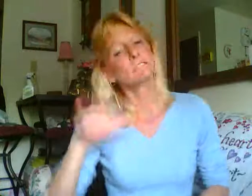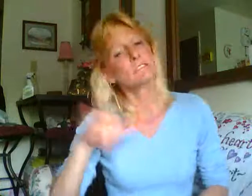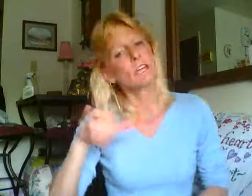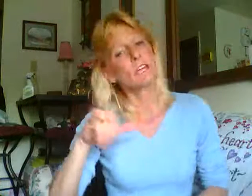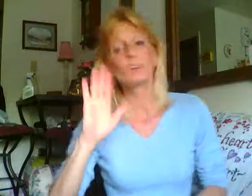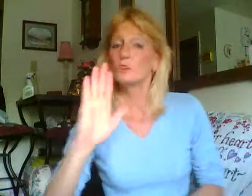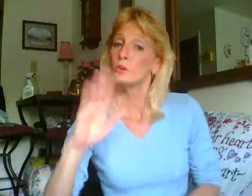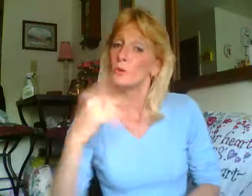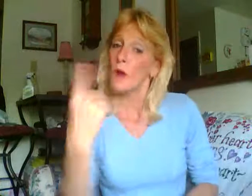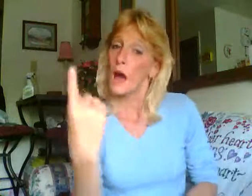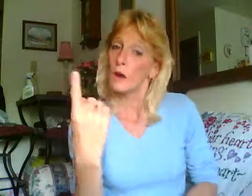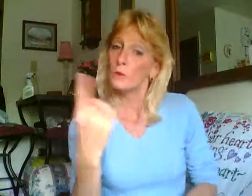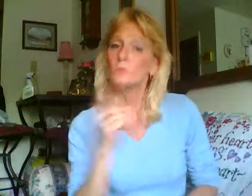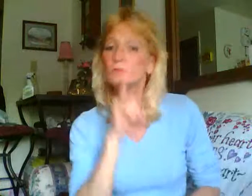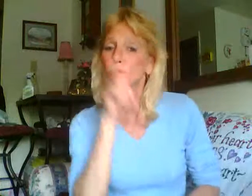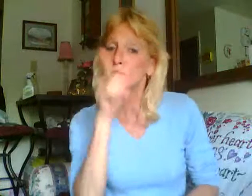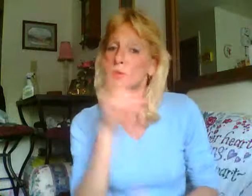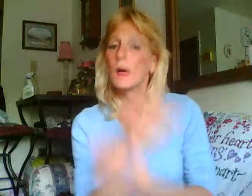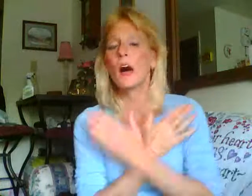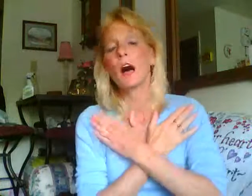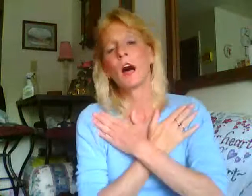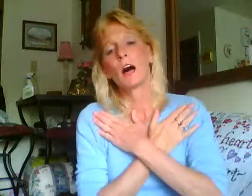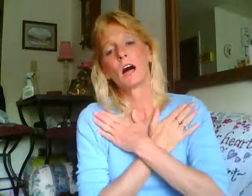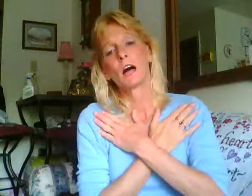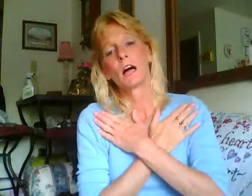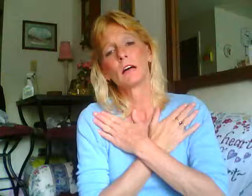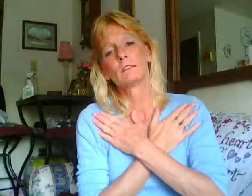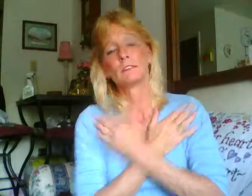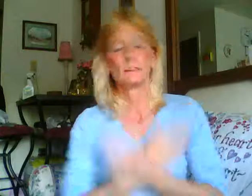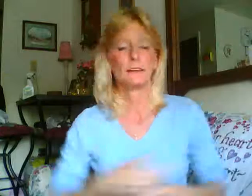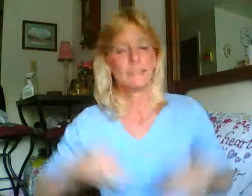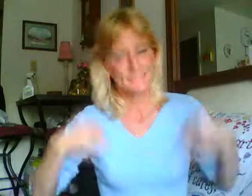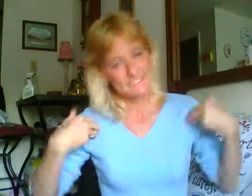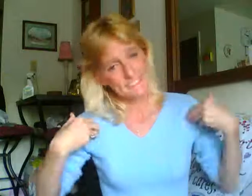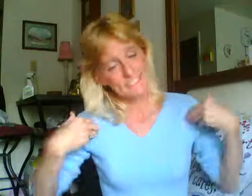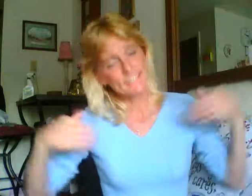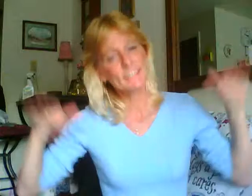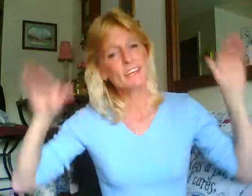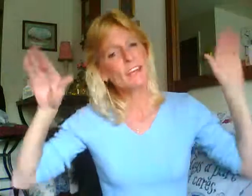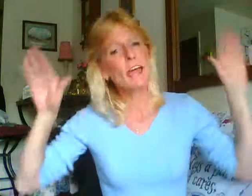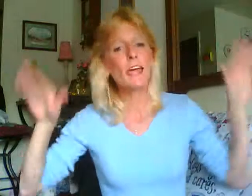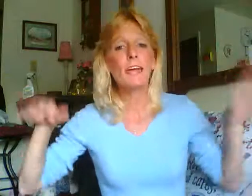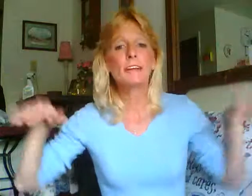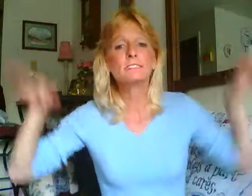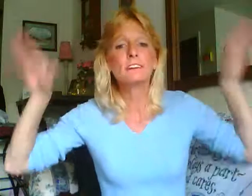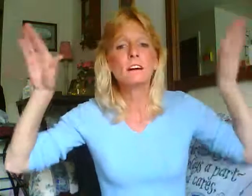still your own true love? Dean Angel,